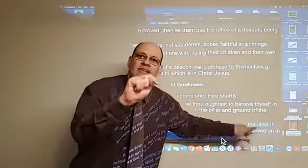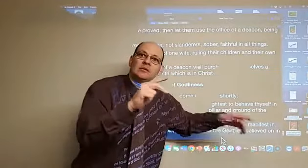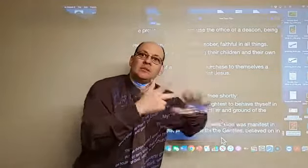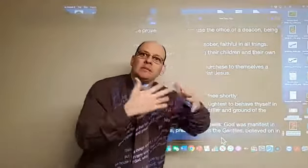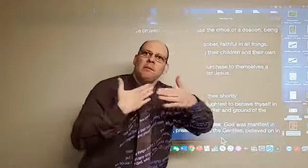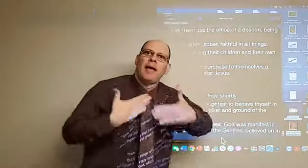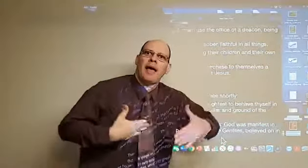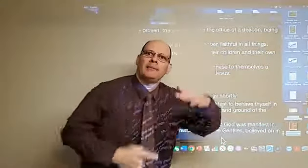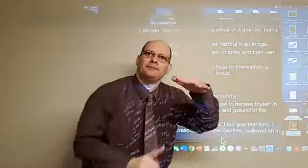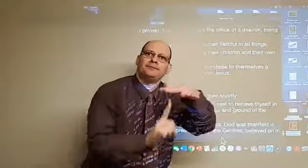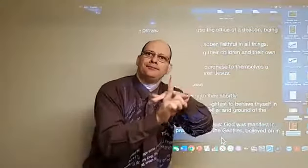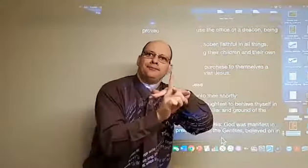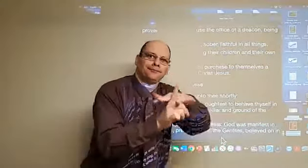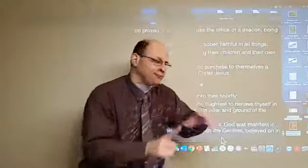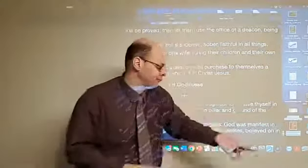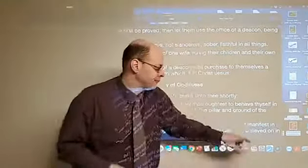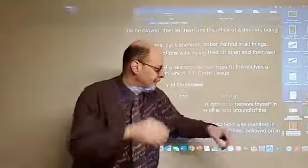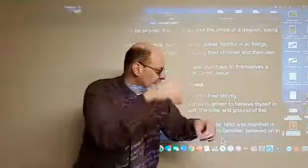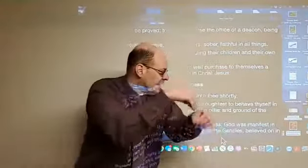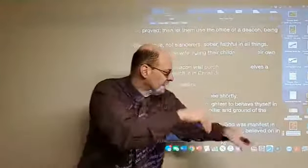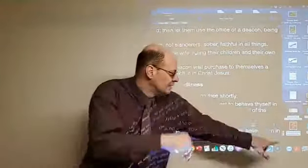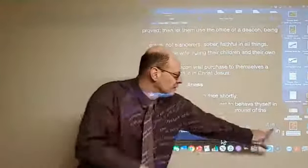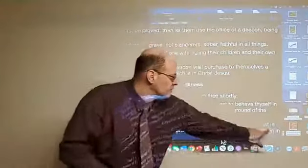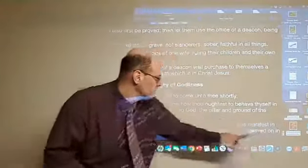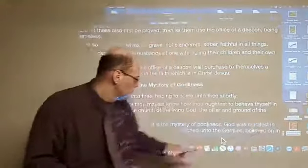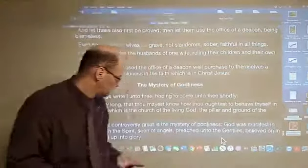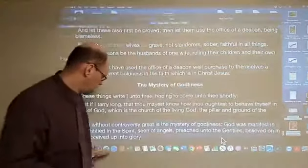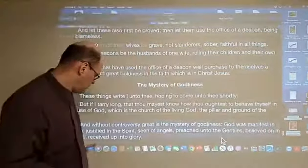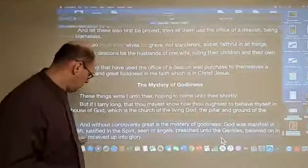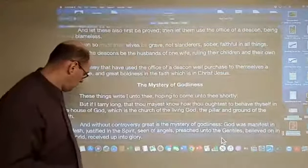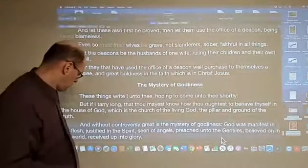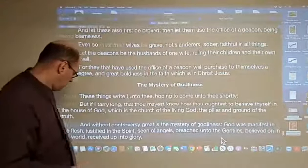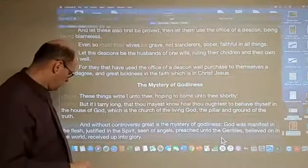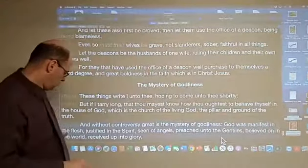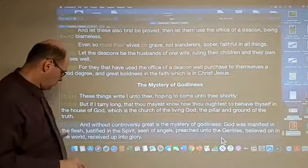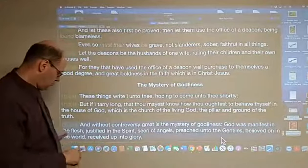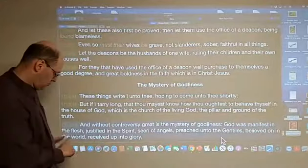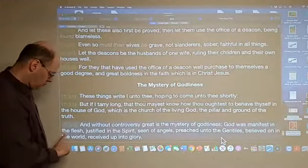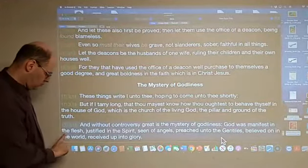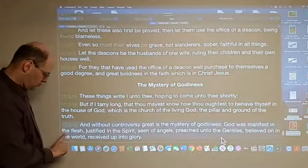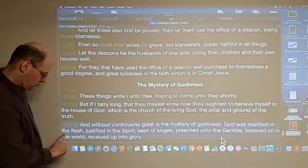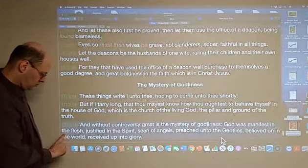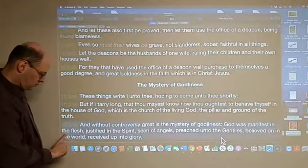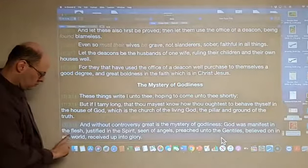that word manifest means in body he appeared in the flesh